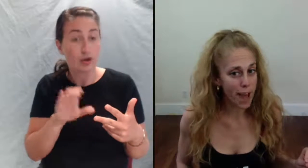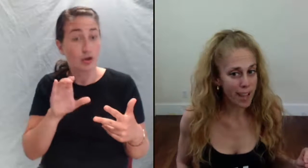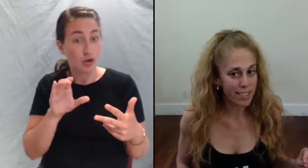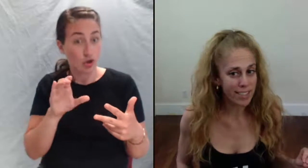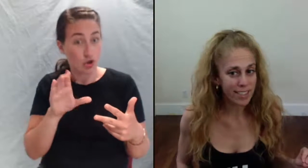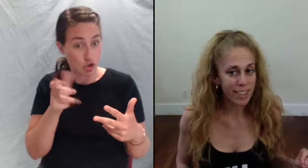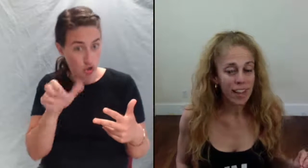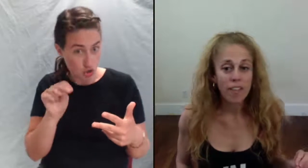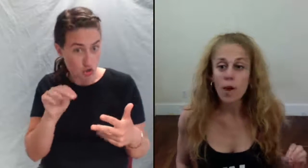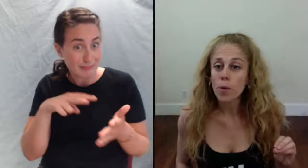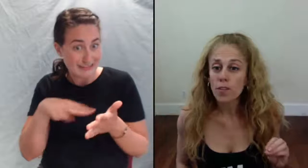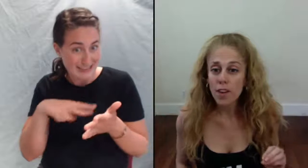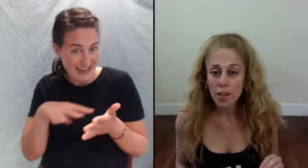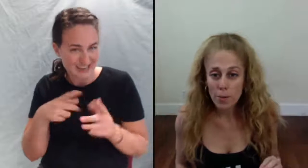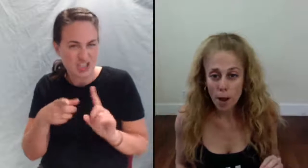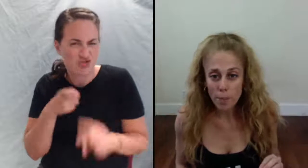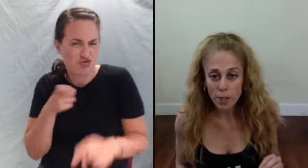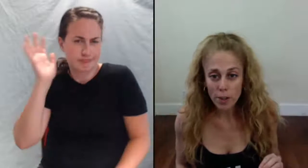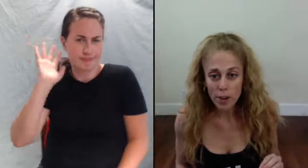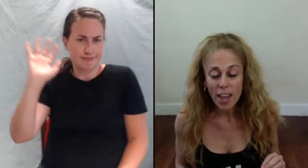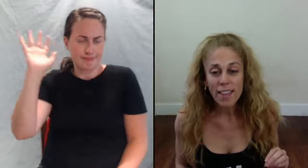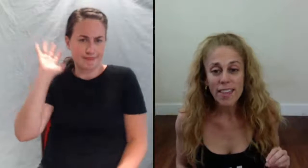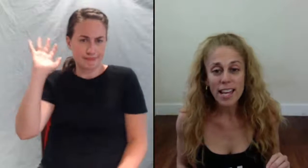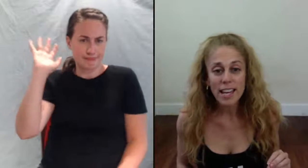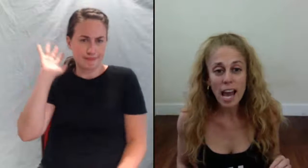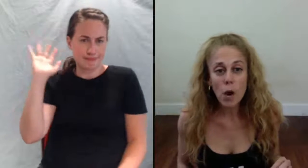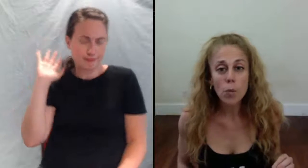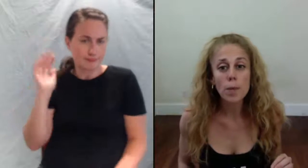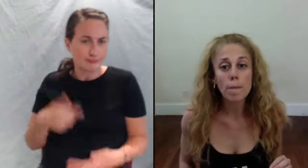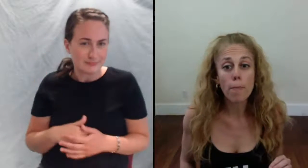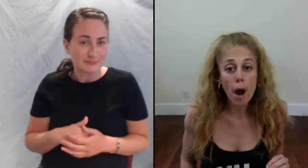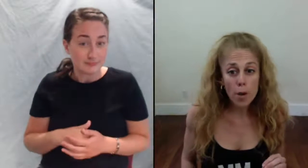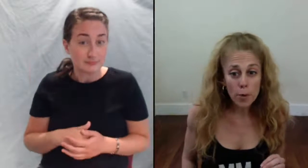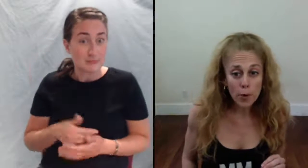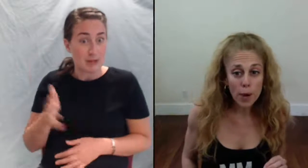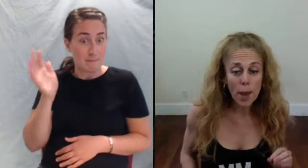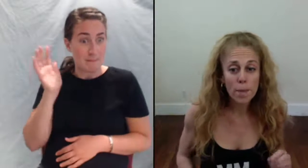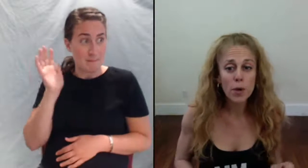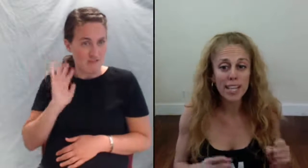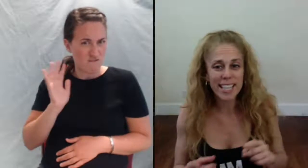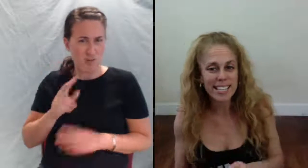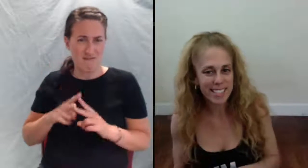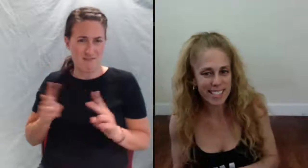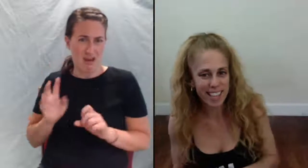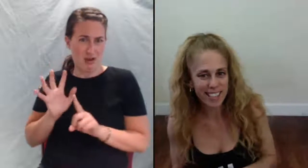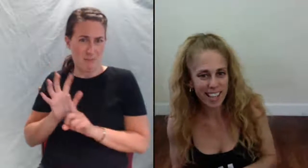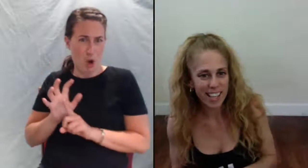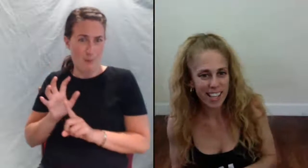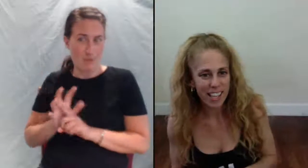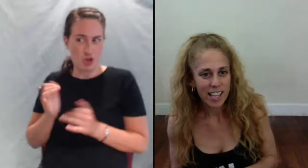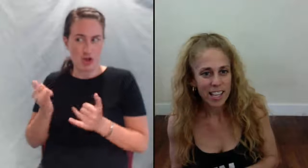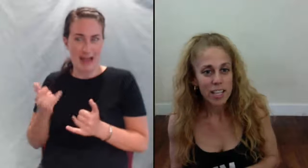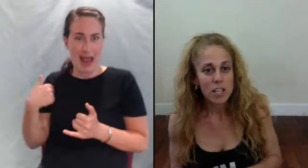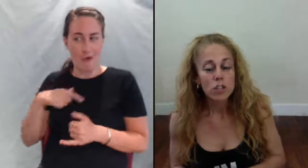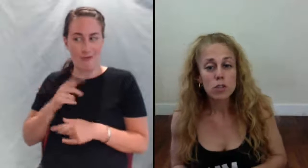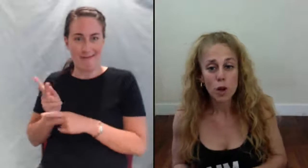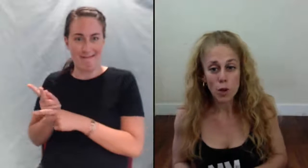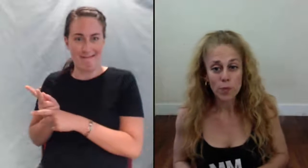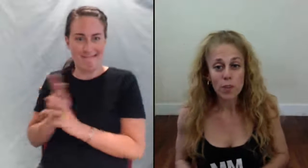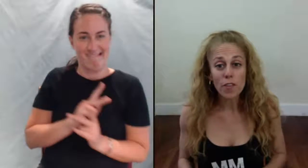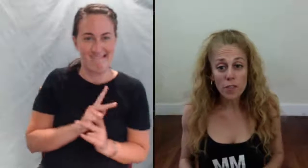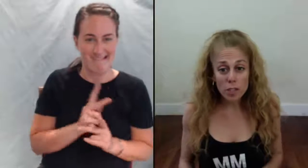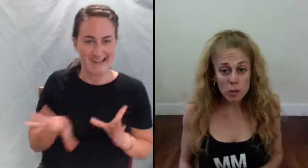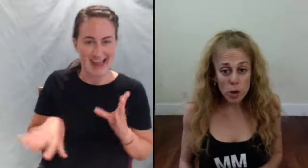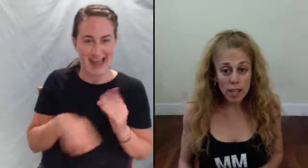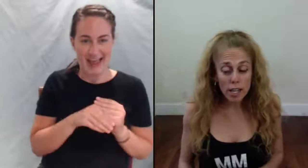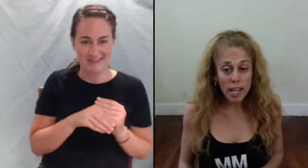from the past that were very popular that now we borrow and put into salsa.